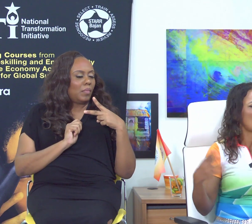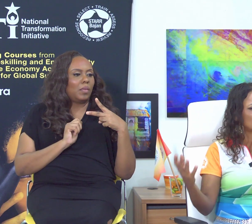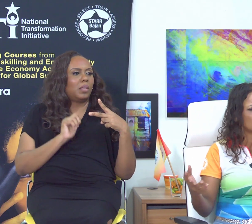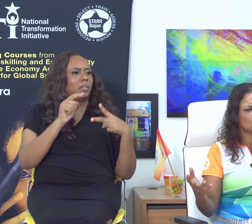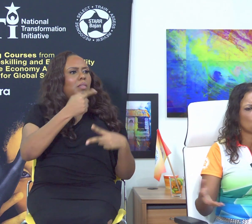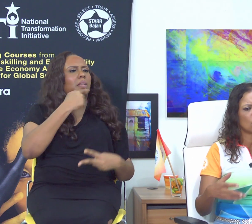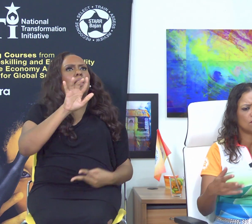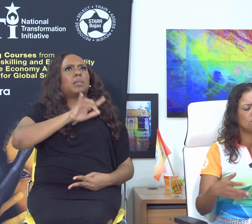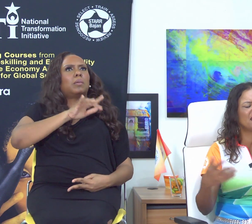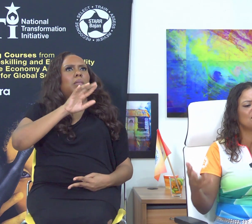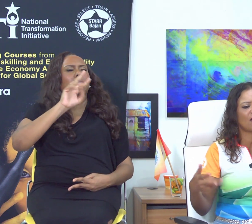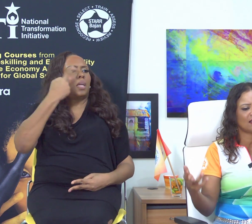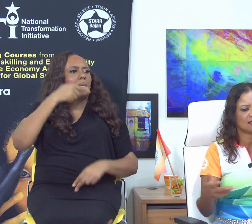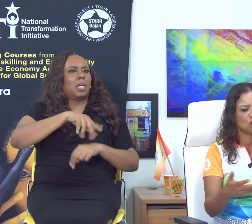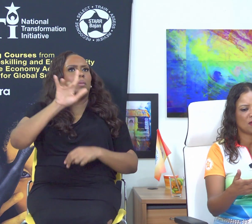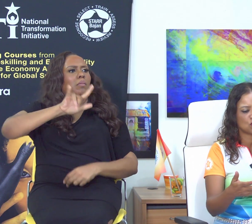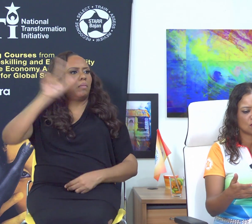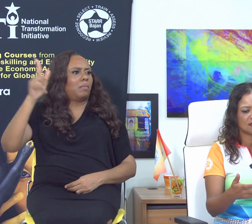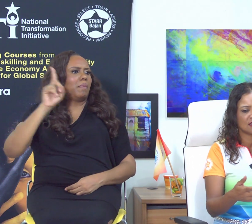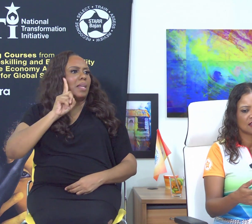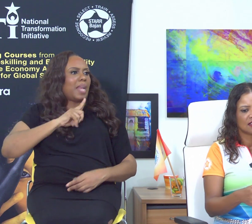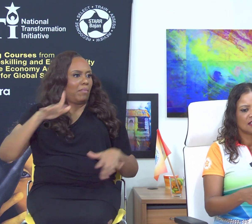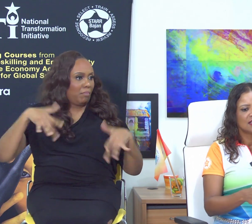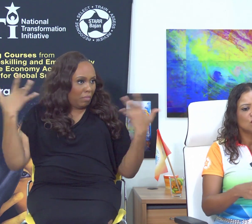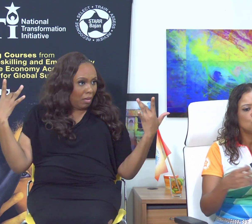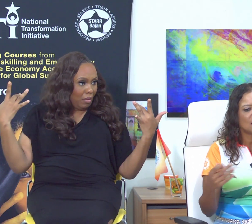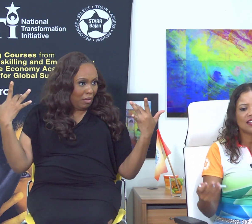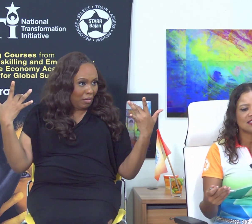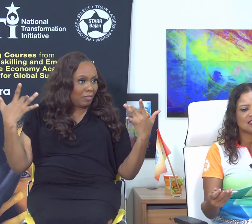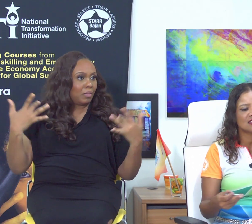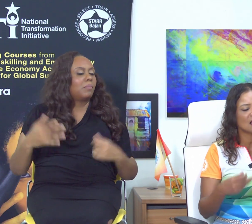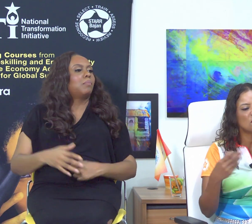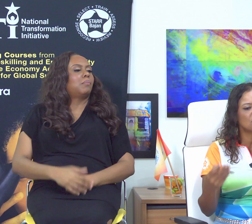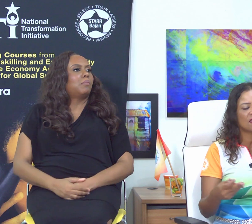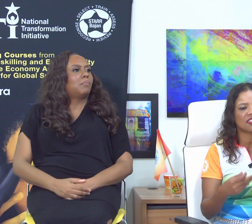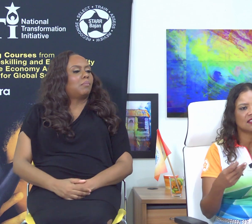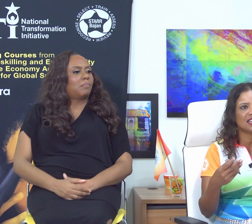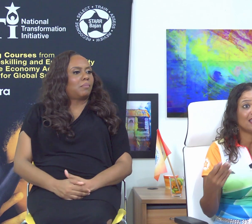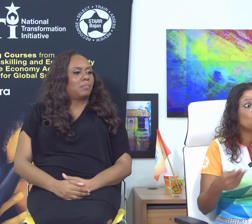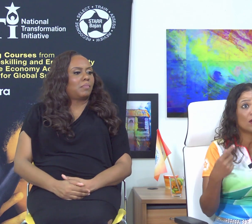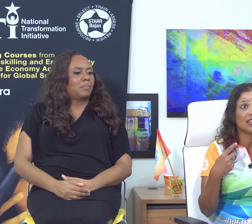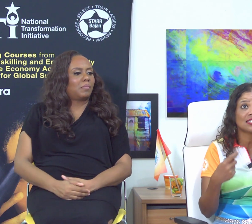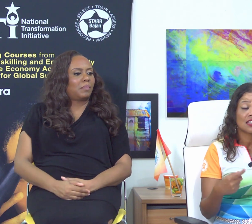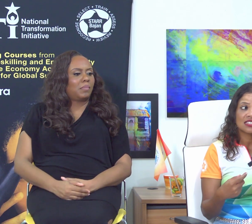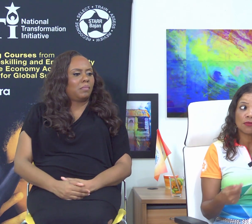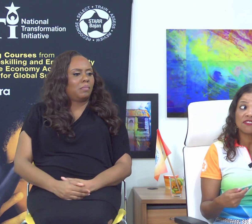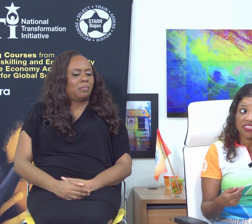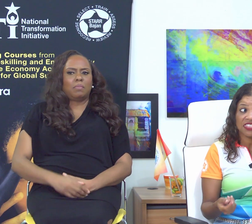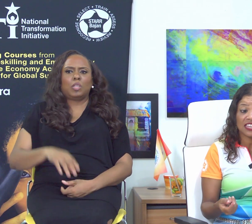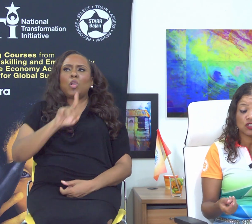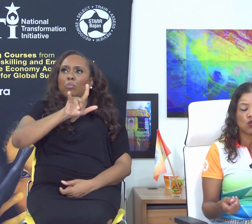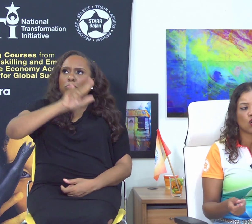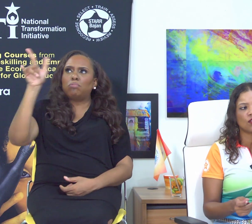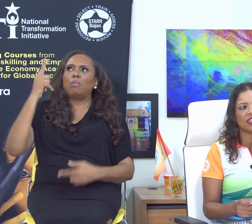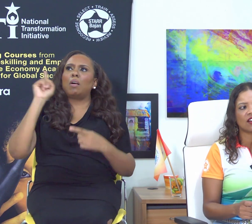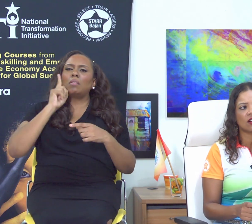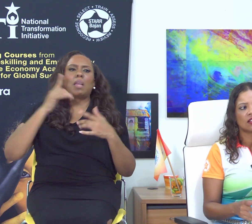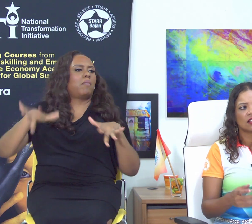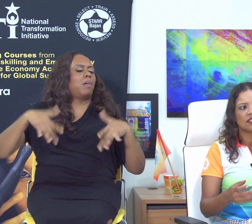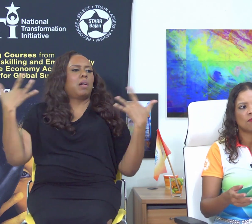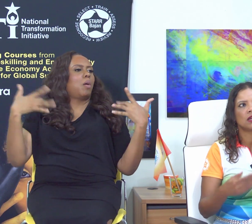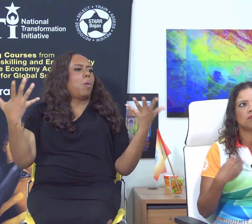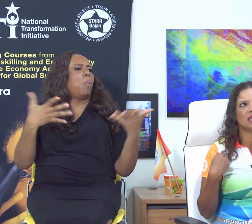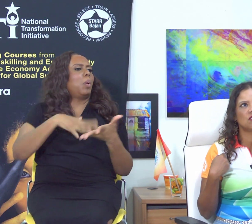deaf conference or big event you mentioned. Can you tell us some of the takeaways, some of the things you learned